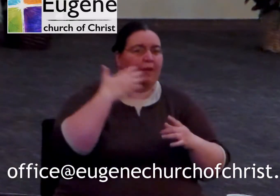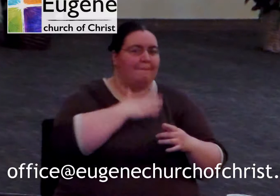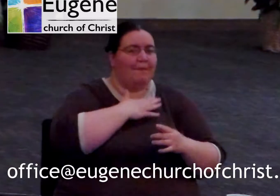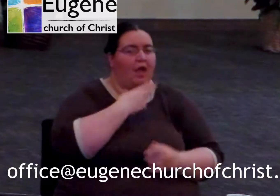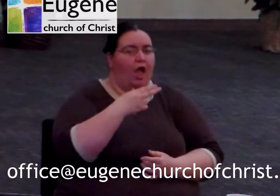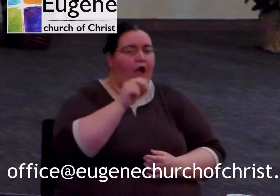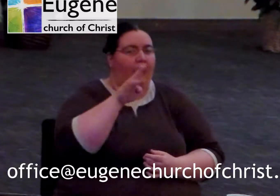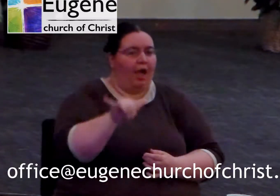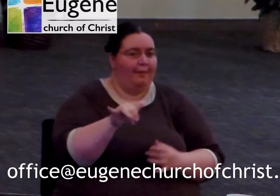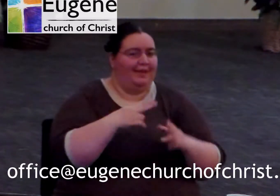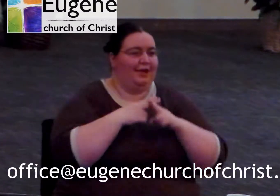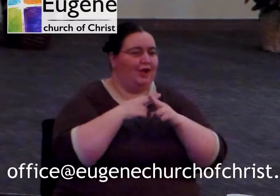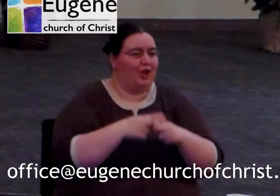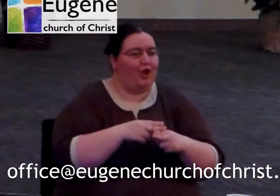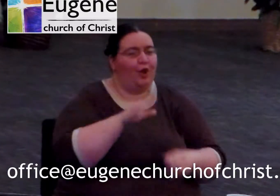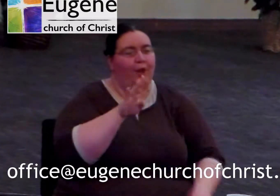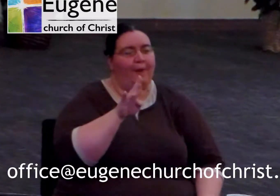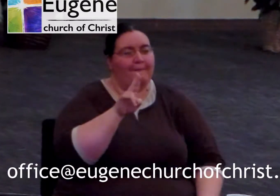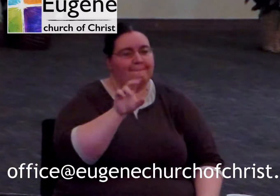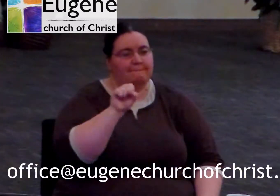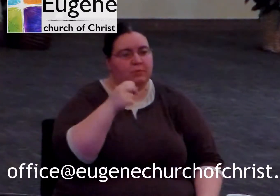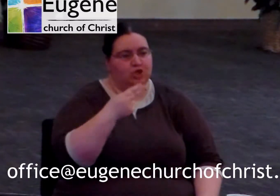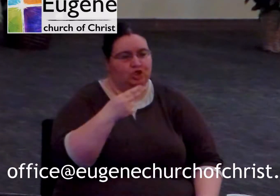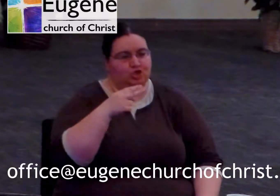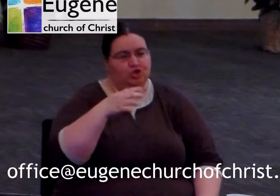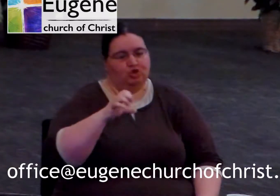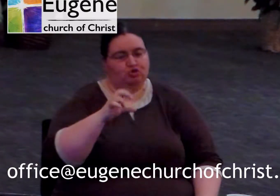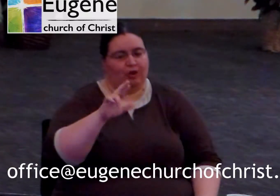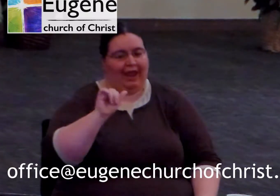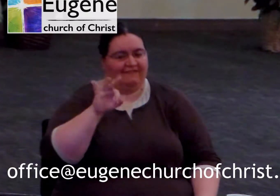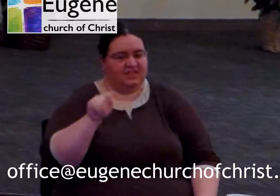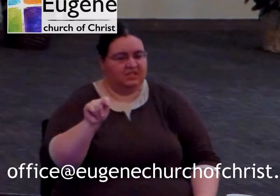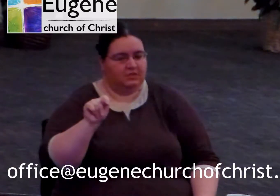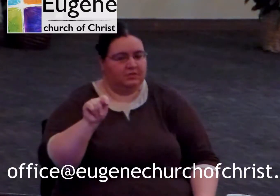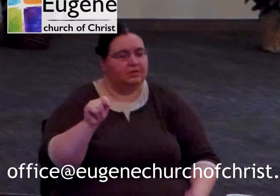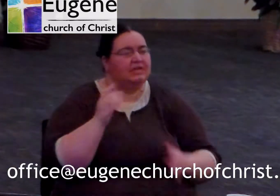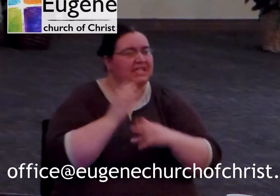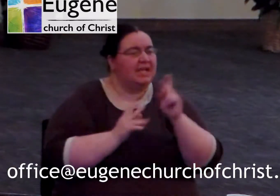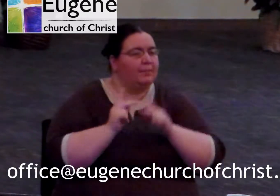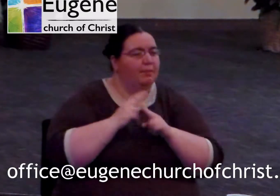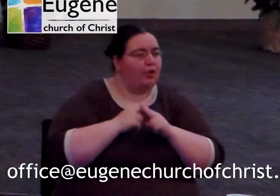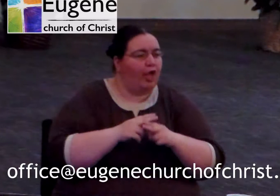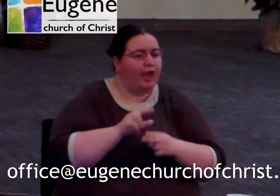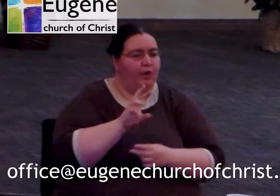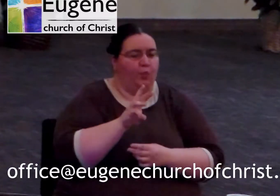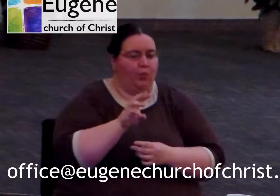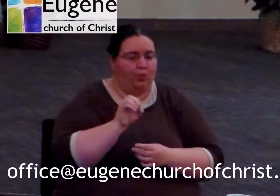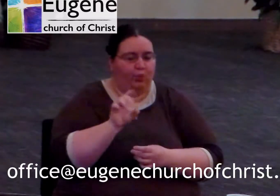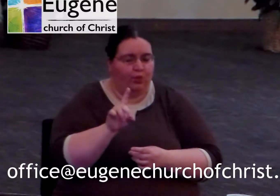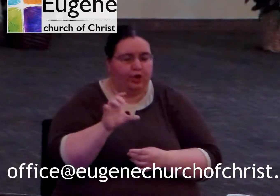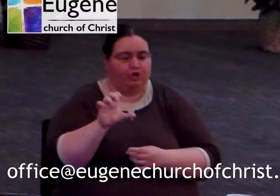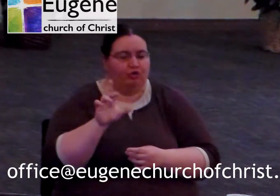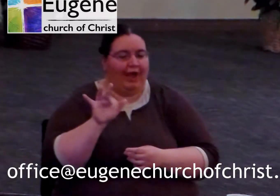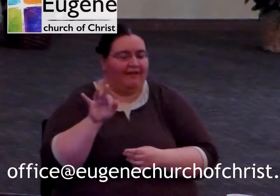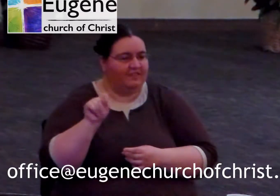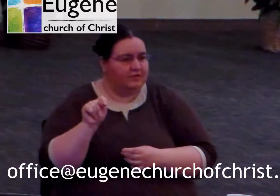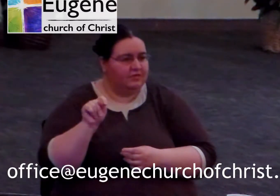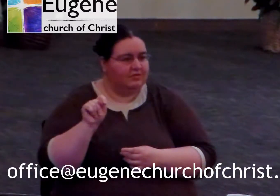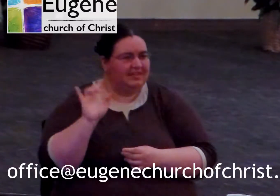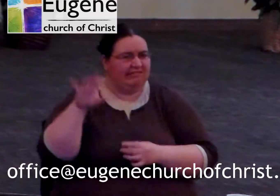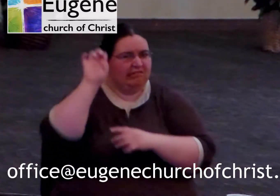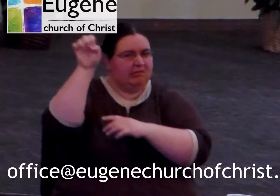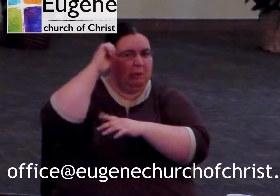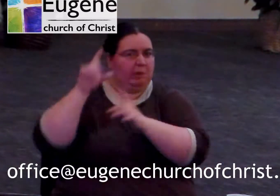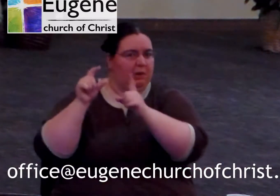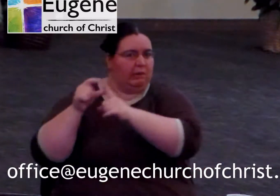woods and practice like survival skills and those kind of things. And I got into it several years ago after watching an episode of Survivor Man